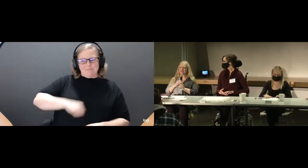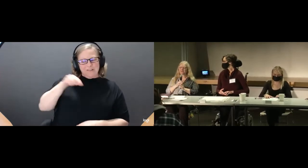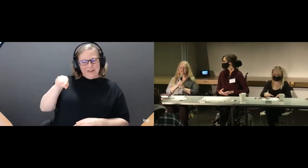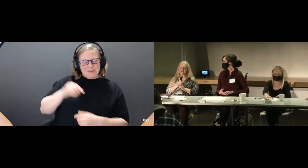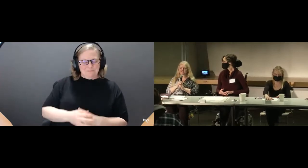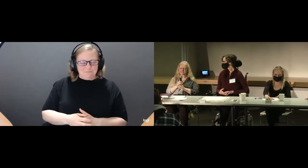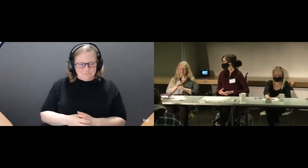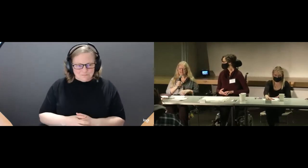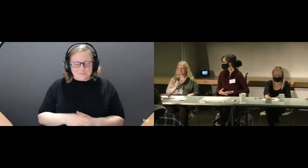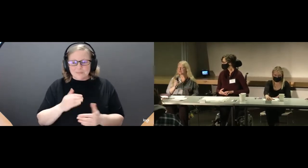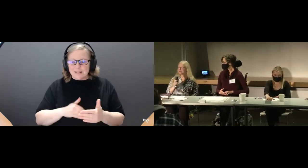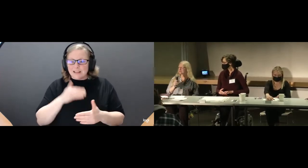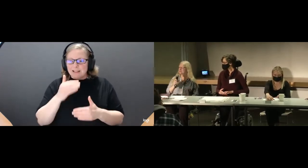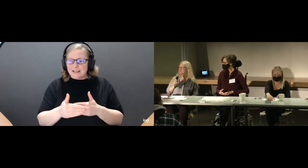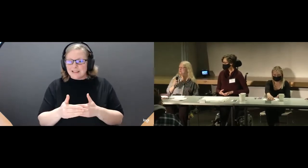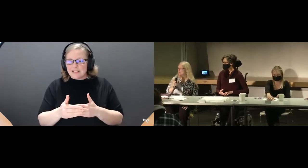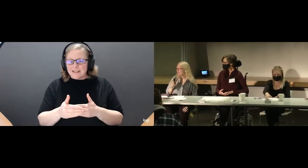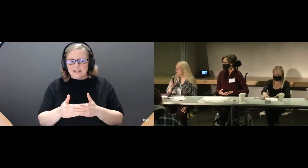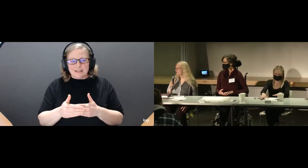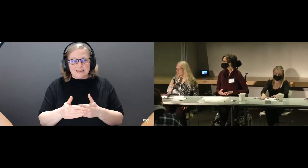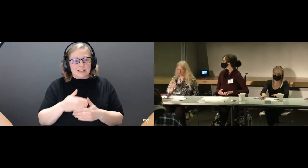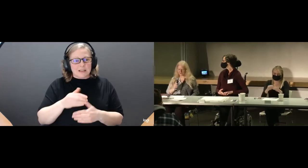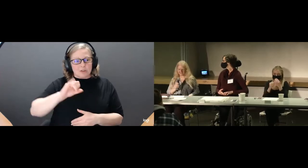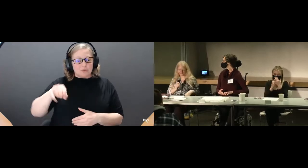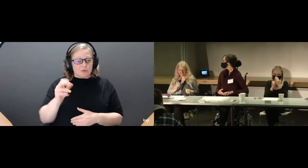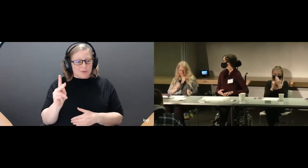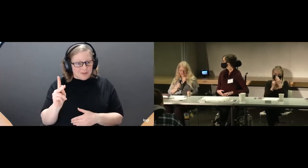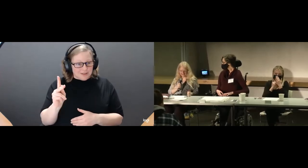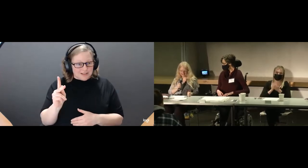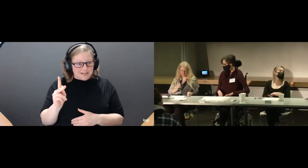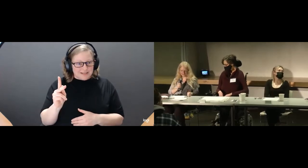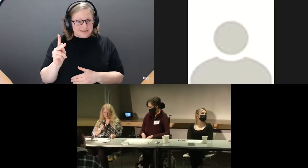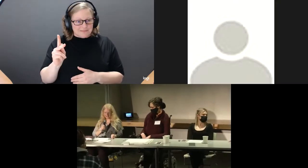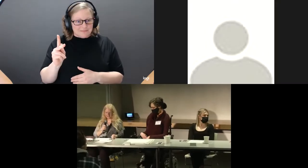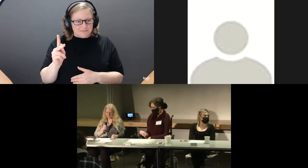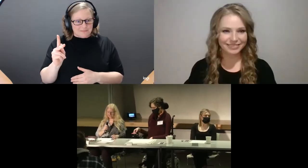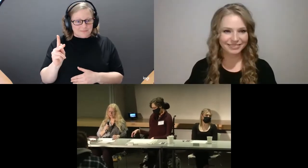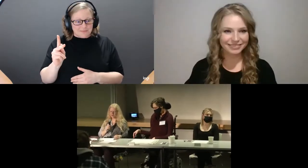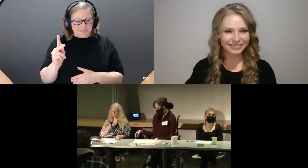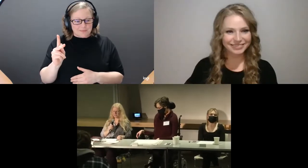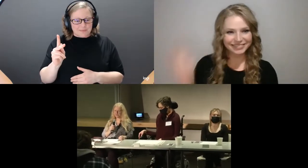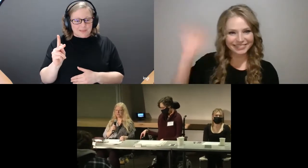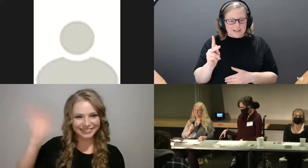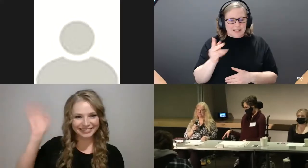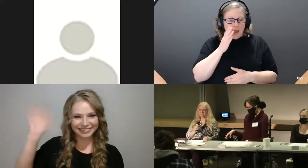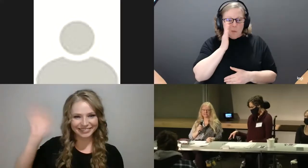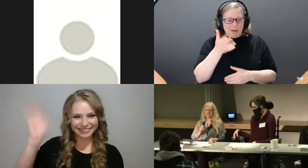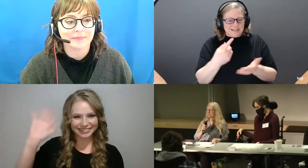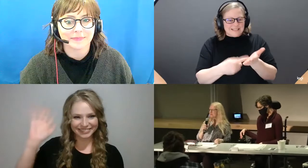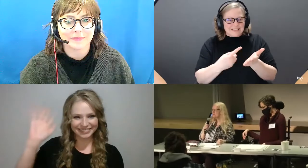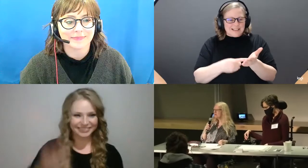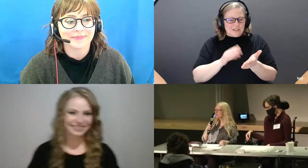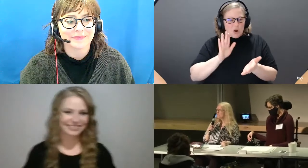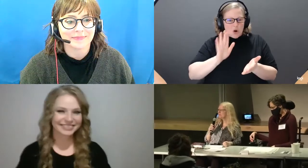I would next like to introduce Joanna Hawkins, and she is going to talk about her piece,